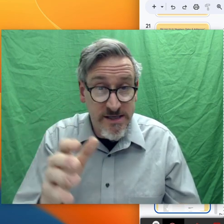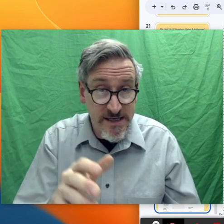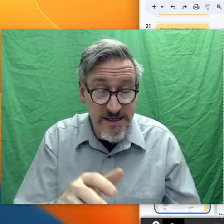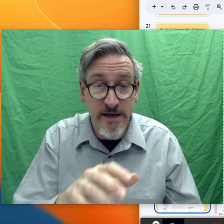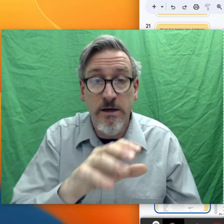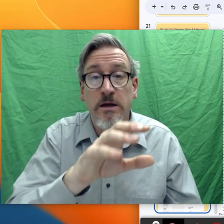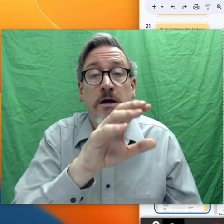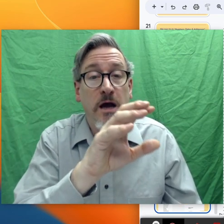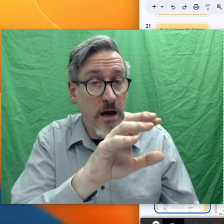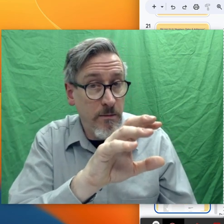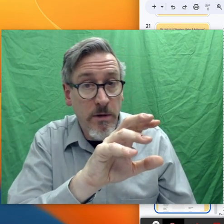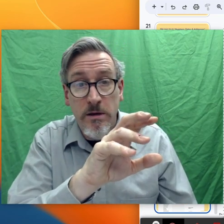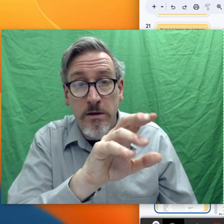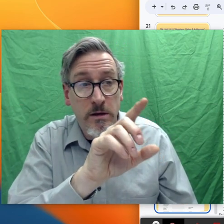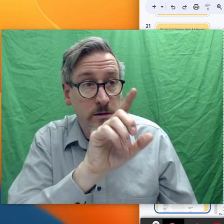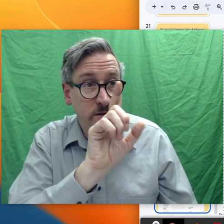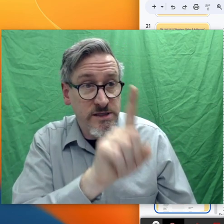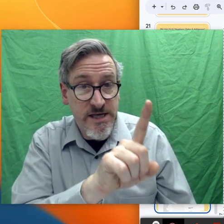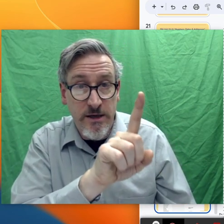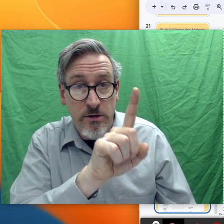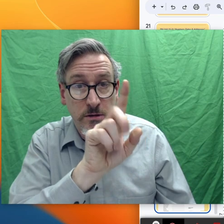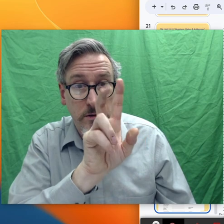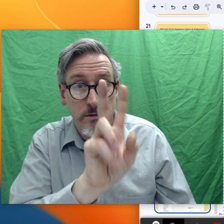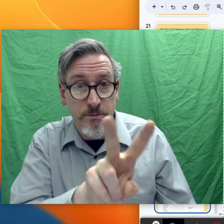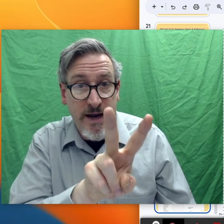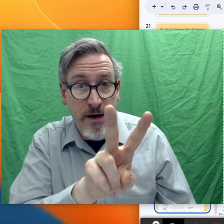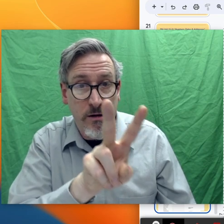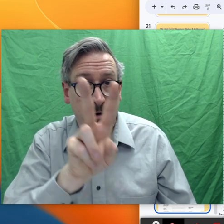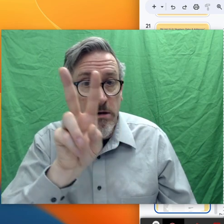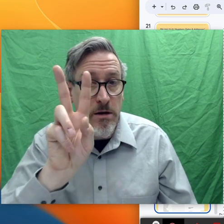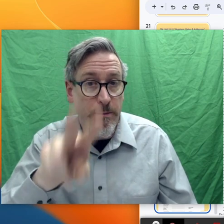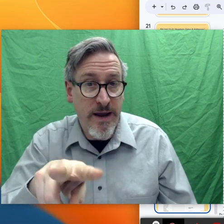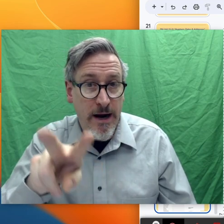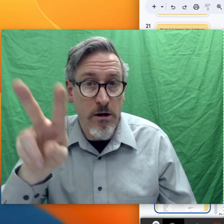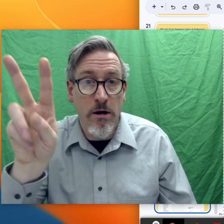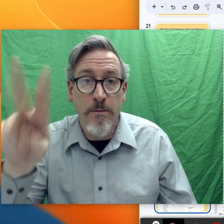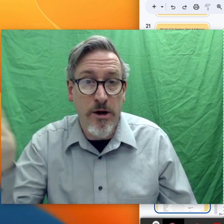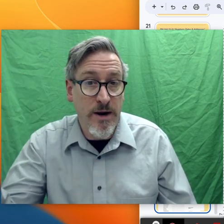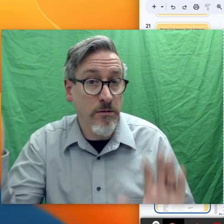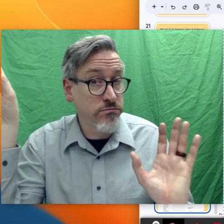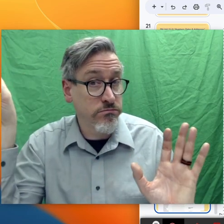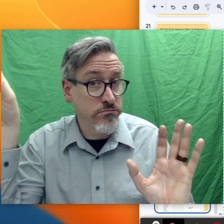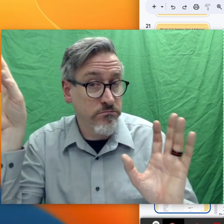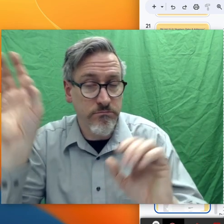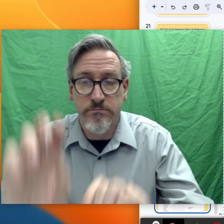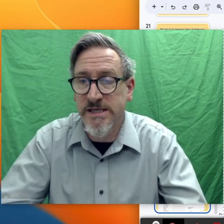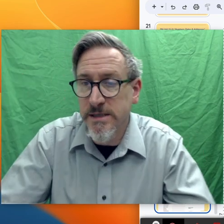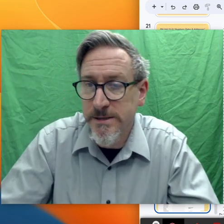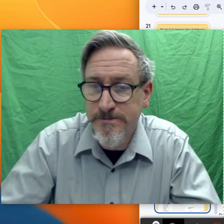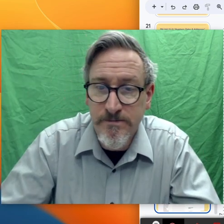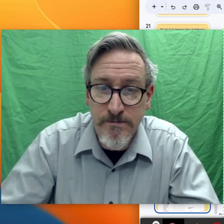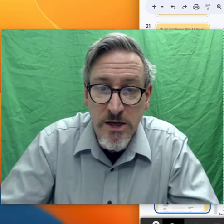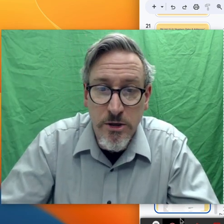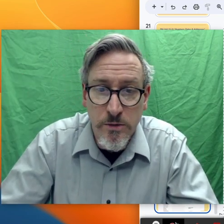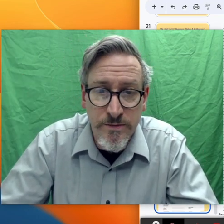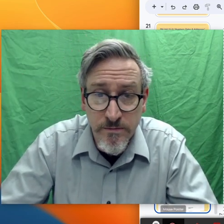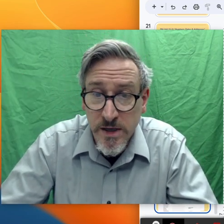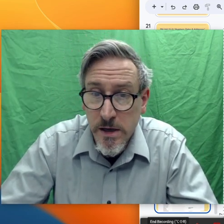number, as I said, single, pair, pair, pair, pair. Make sense?